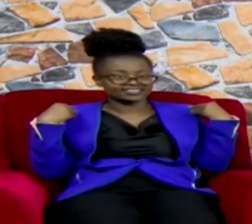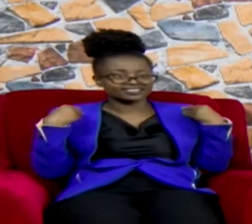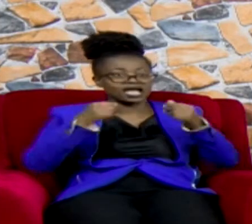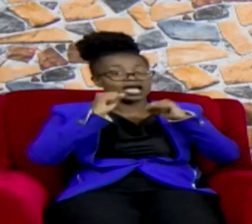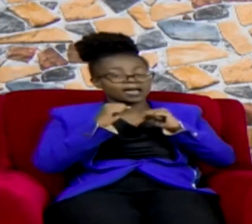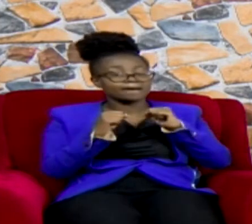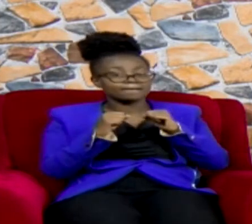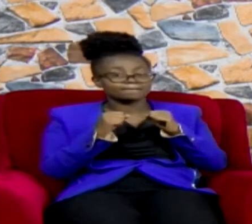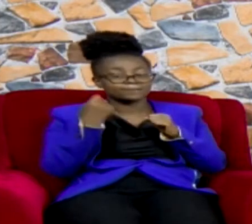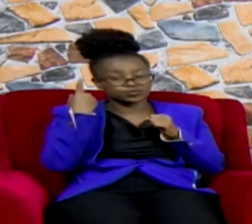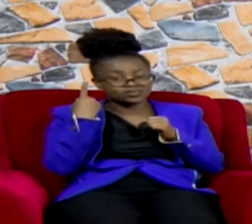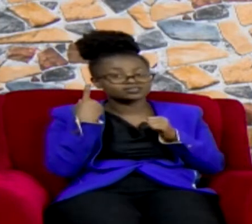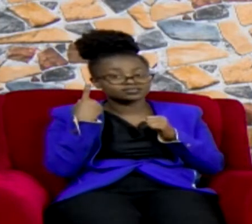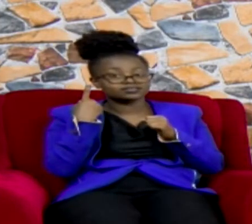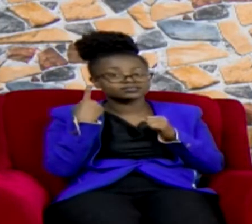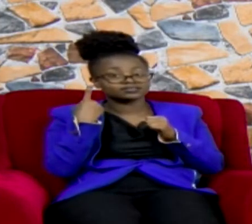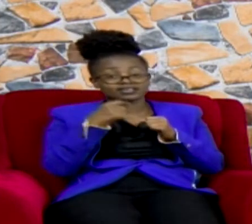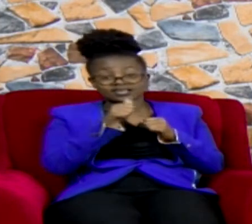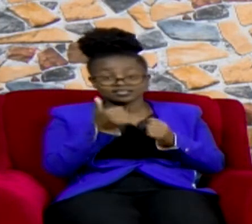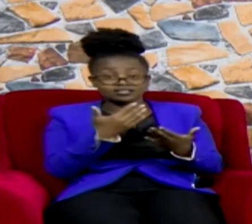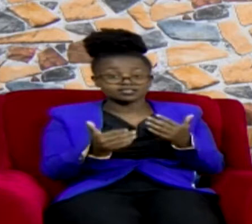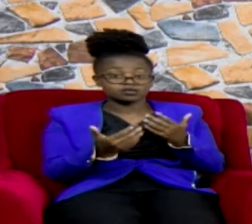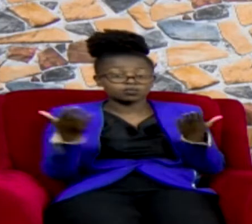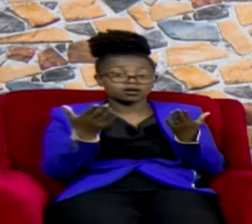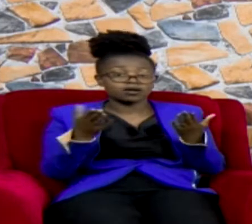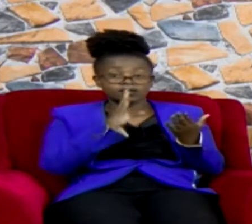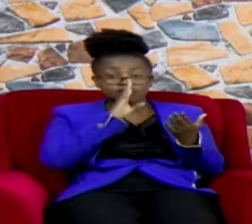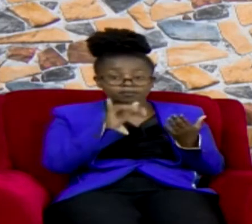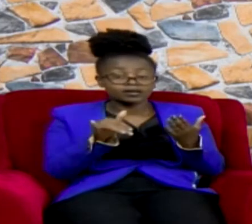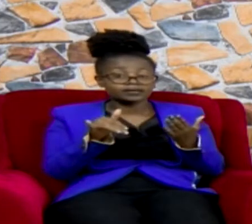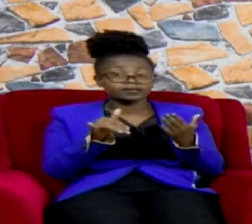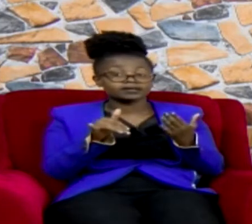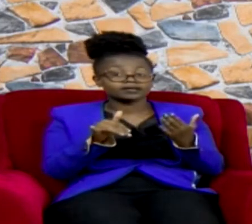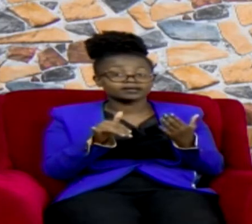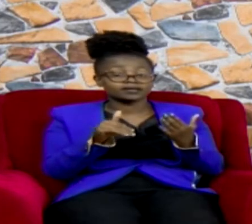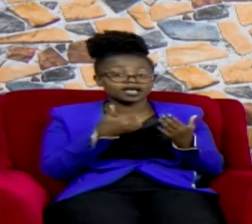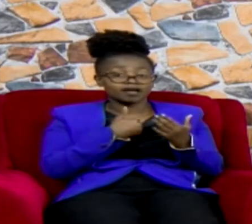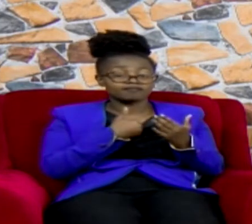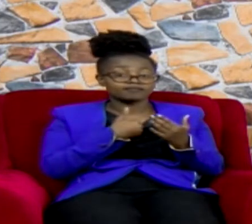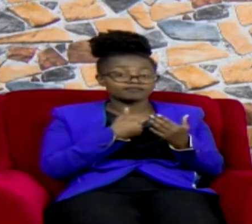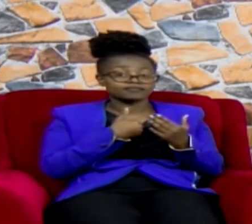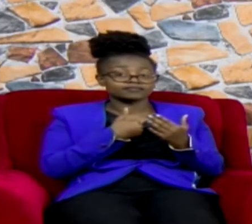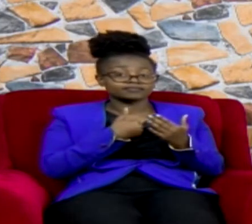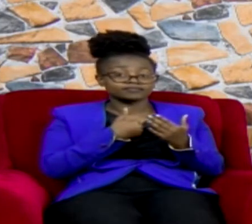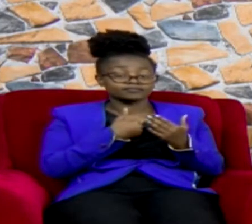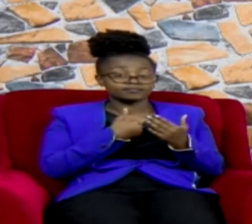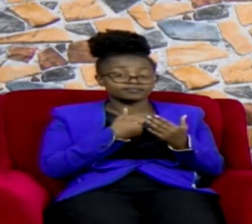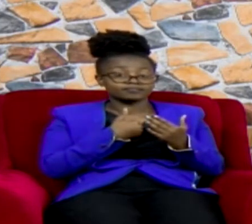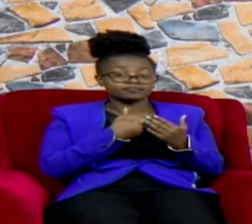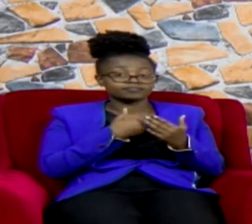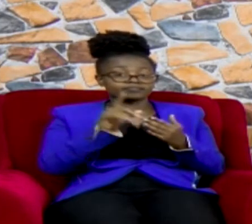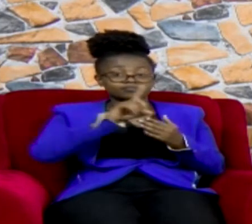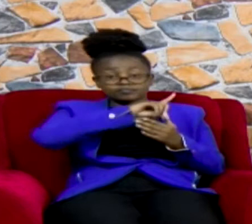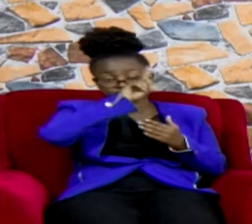able to understand. And another thing whereby they have deficit is the